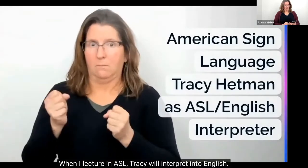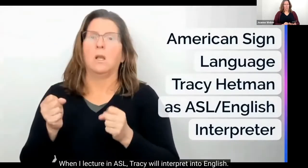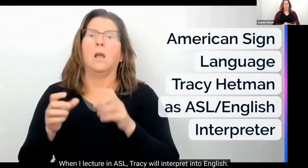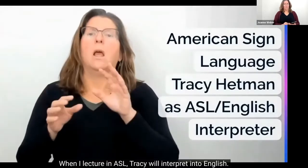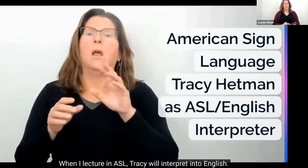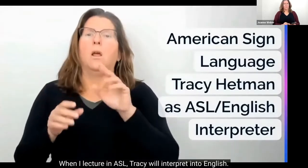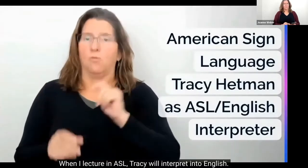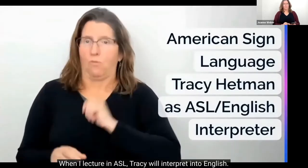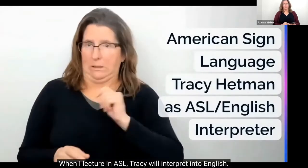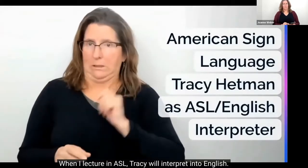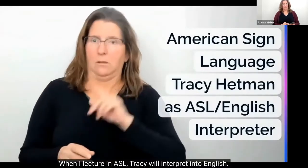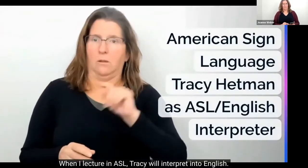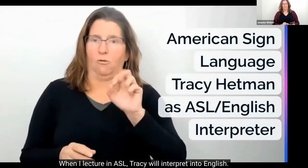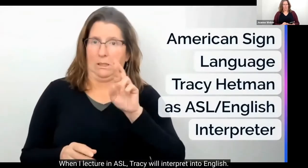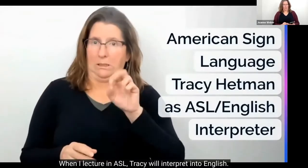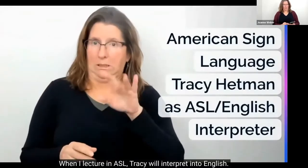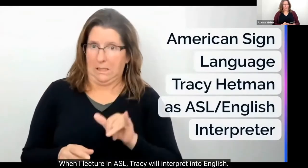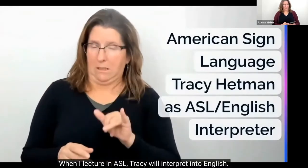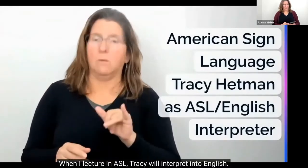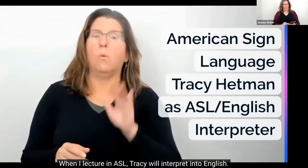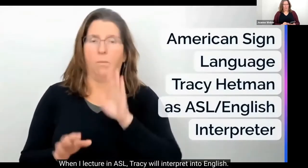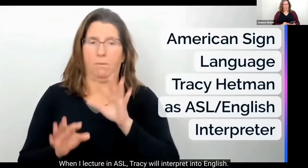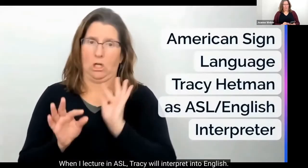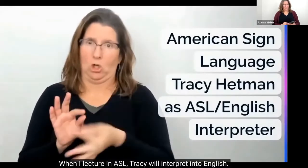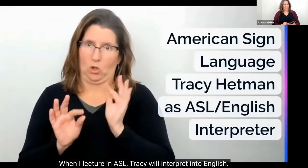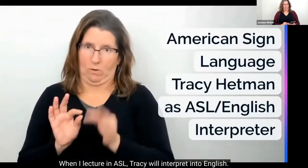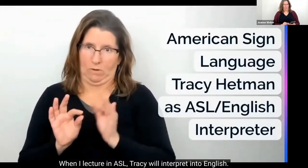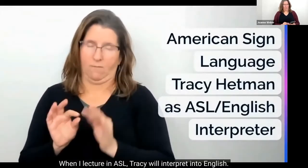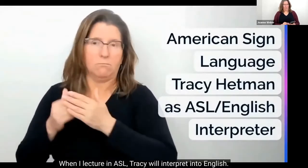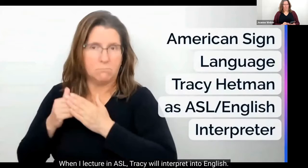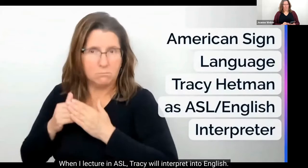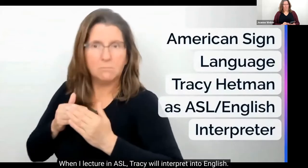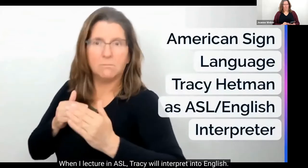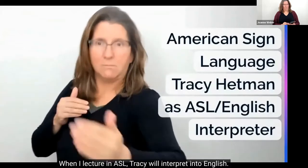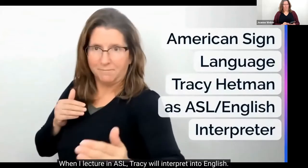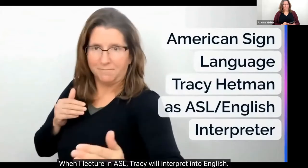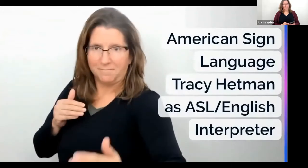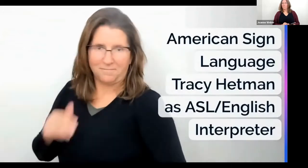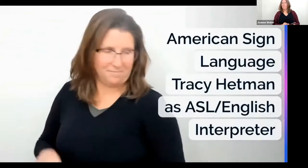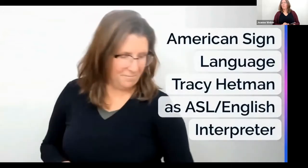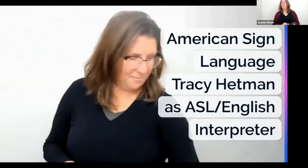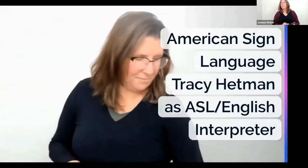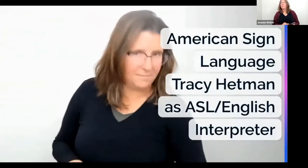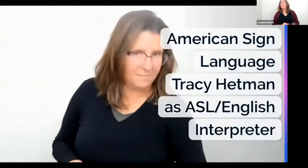When I lecture in ASL, Tracy will interpret into English.